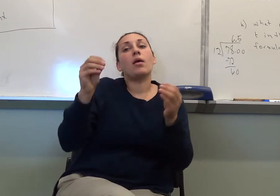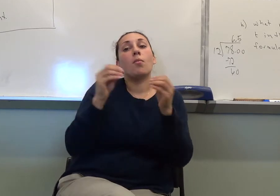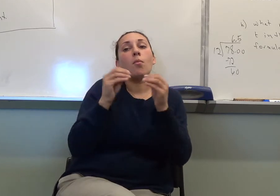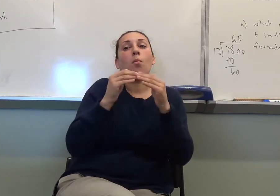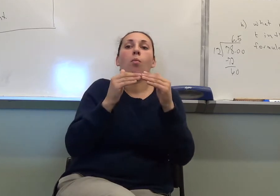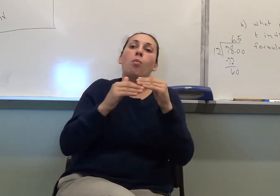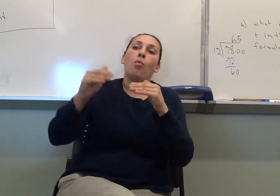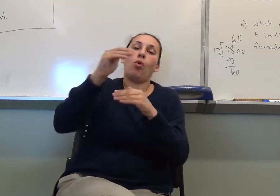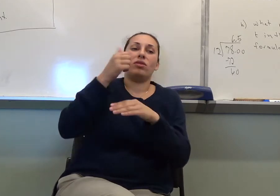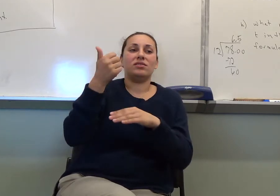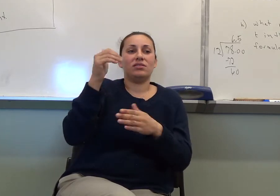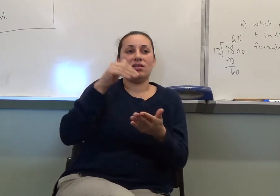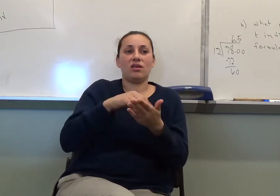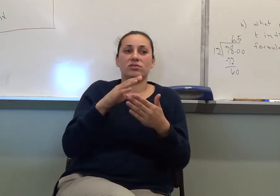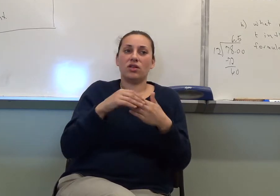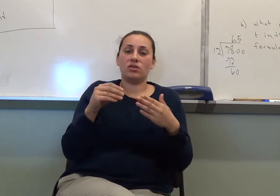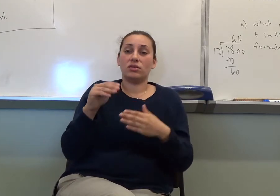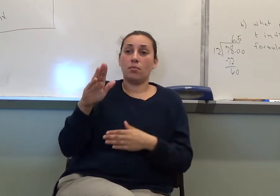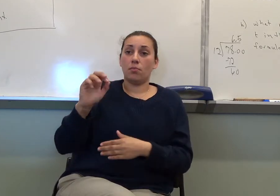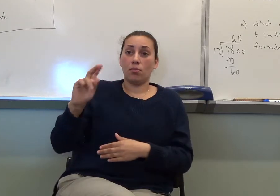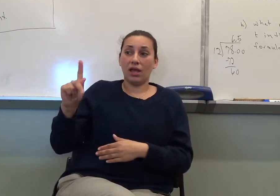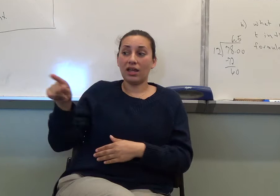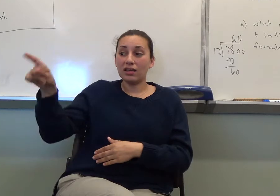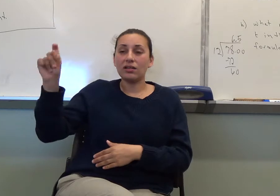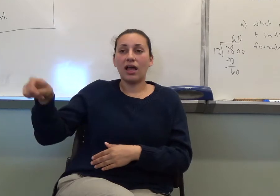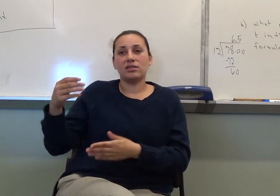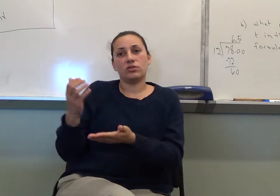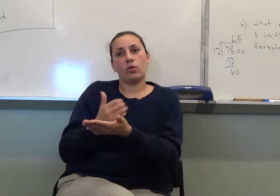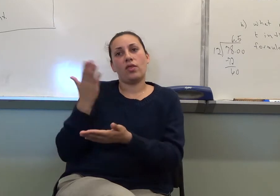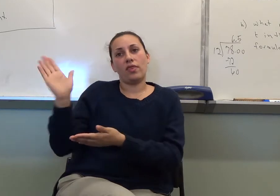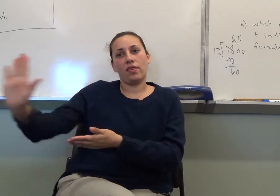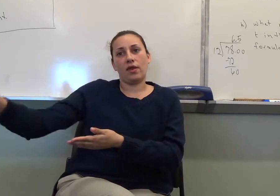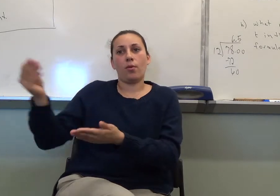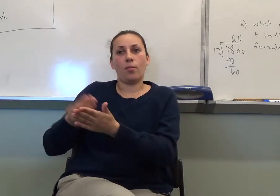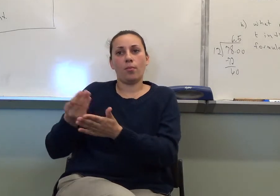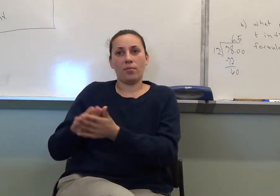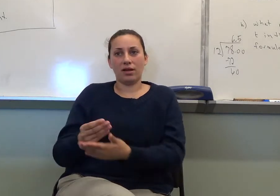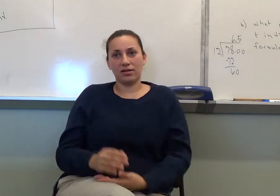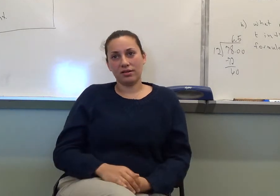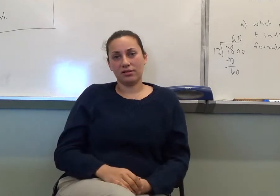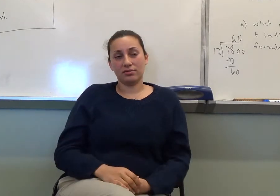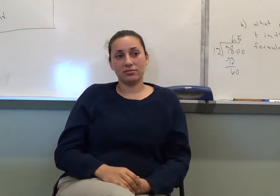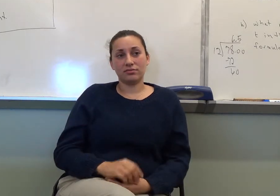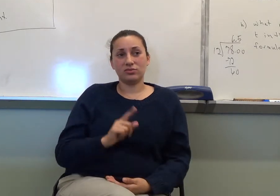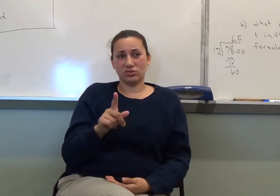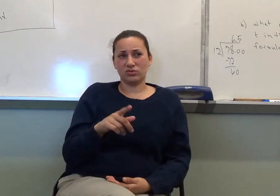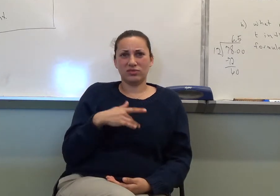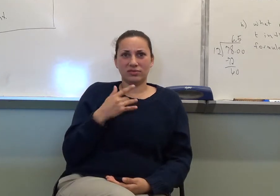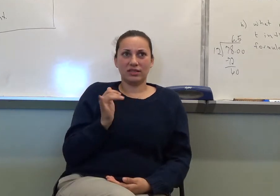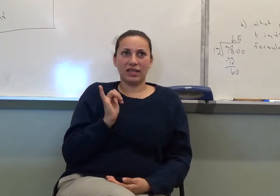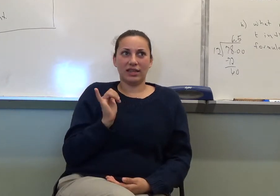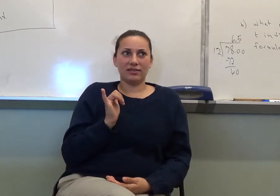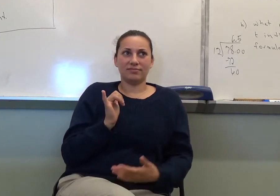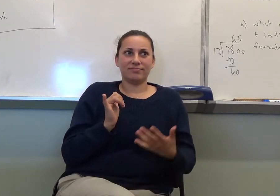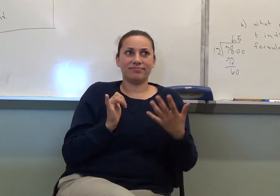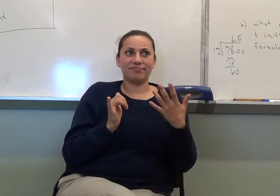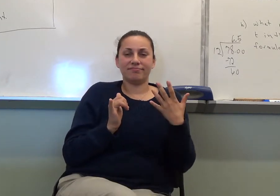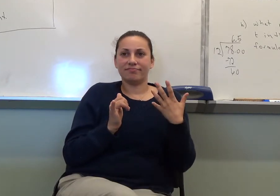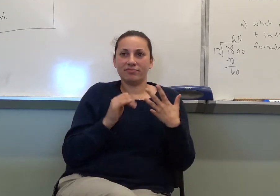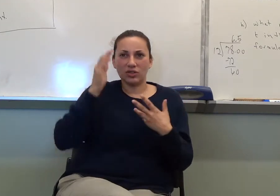make their cut, and it's got to be bigger than that. And you'd be amazed at some of the values that come back on tests